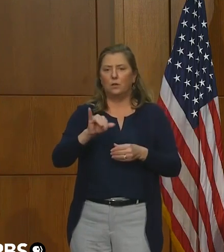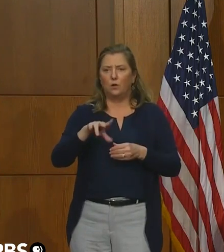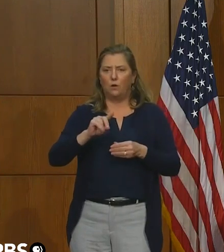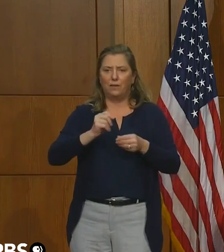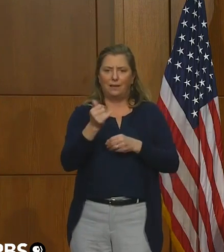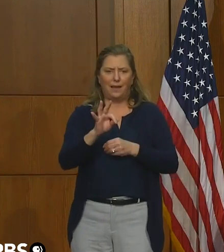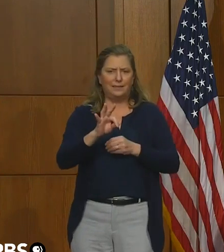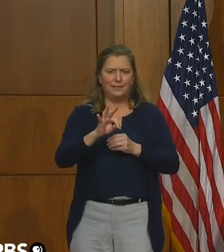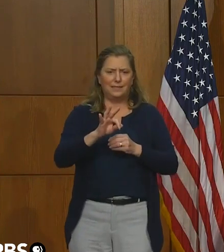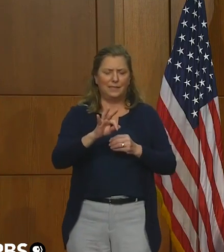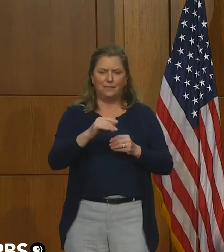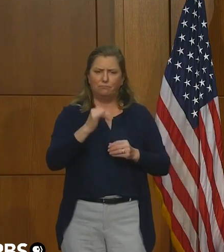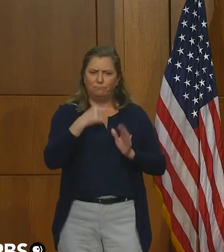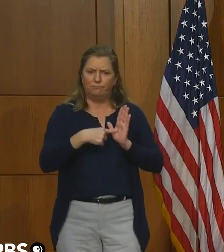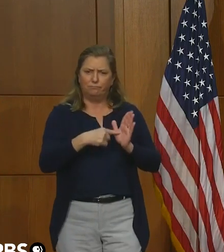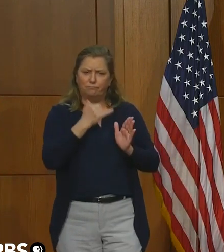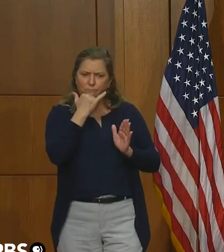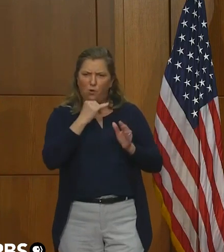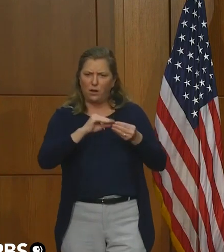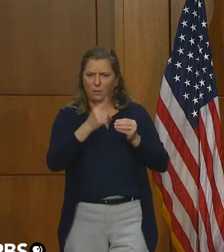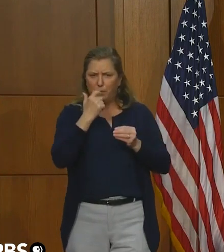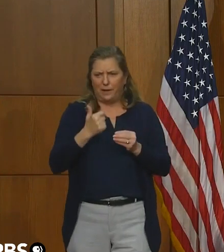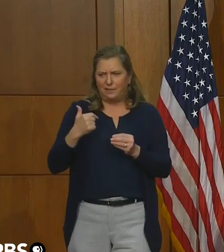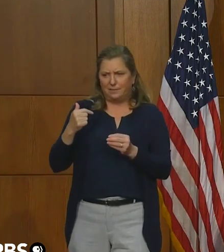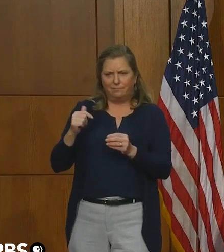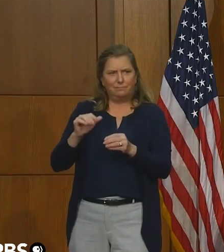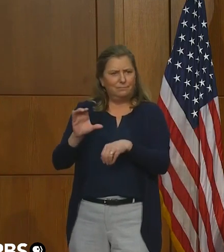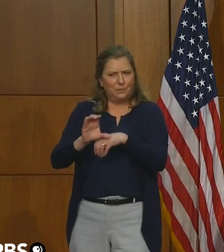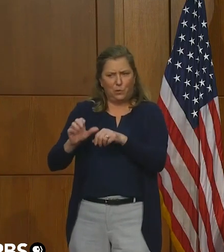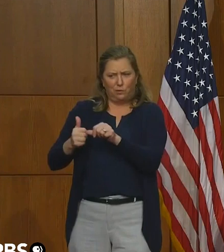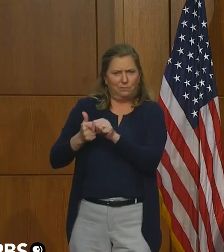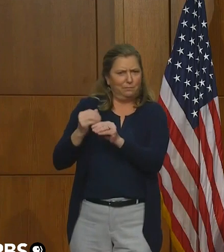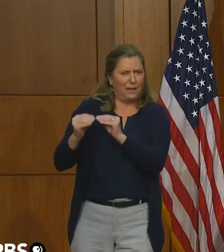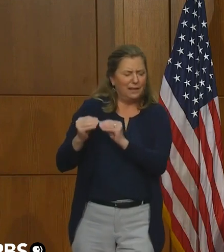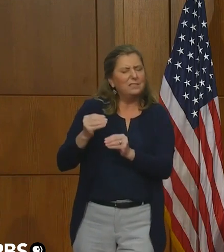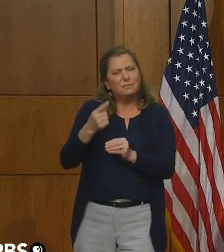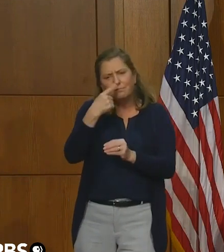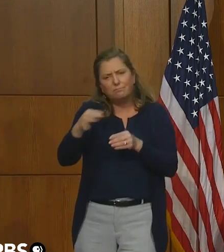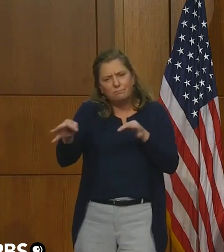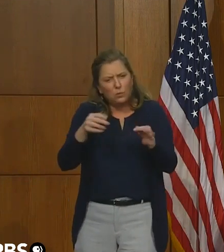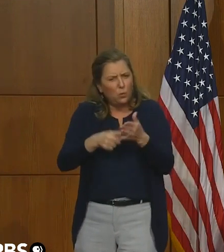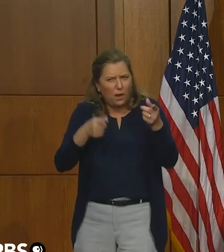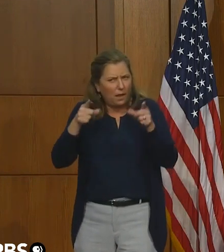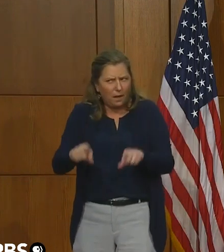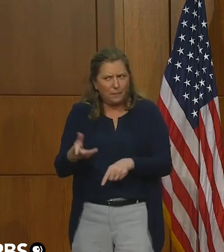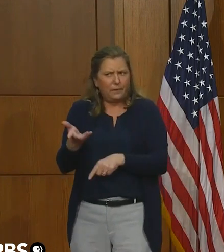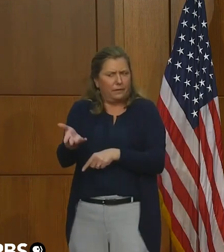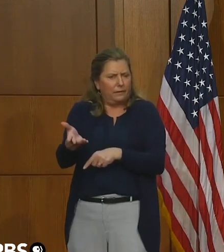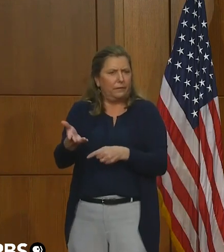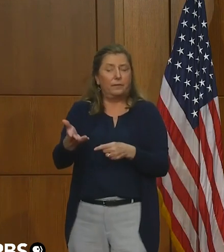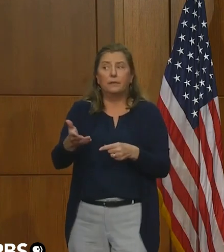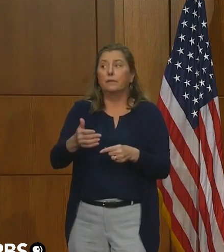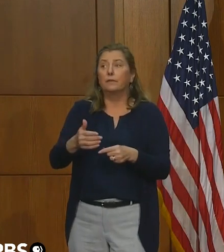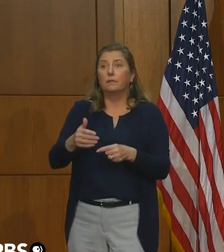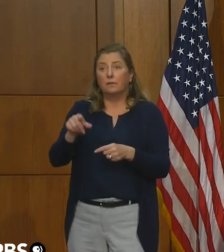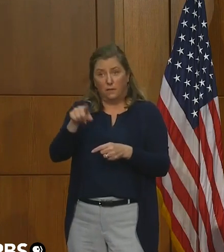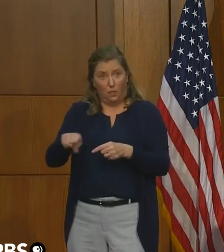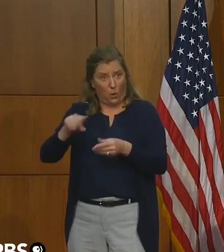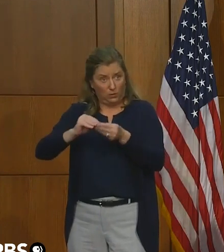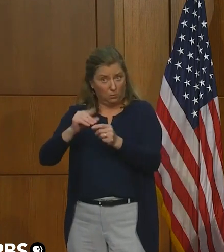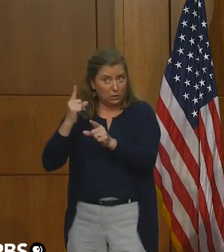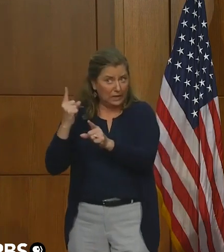of maintenance. Can you go into a little bit more detail about what happened? And so, you know, were Sunday's numbers